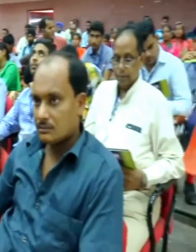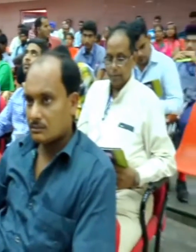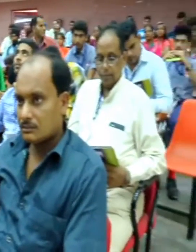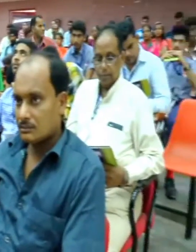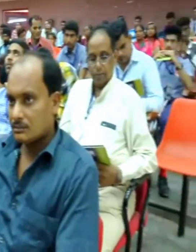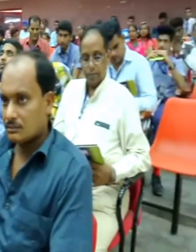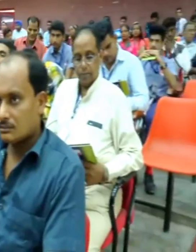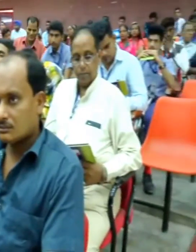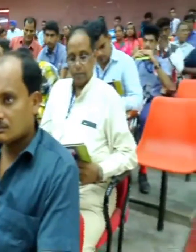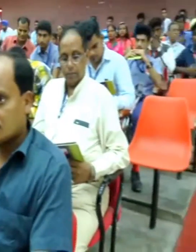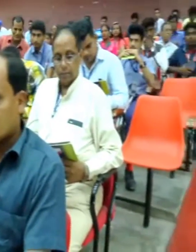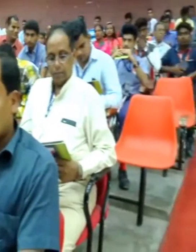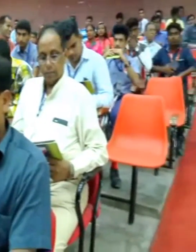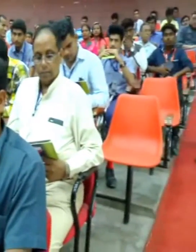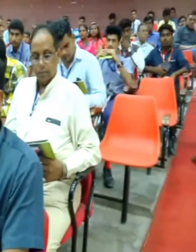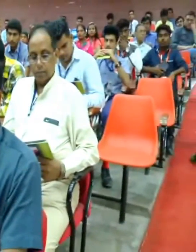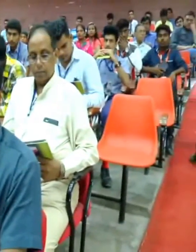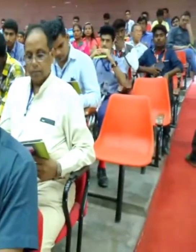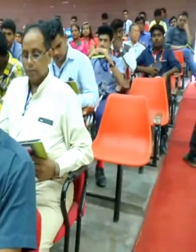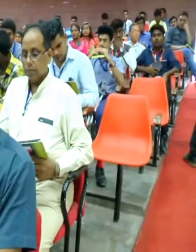Honorable Director of NIT Kurukshetra,